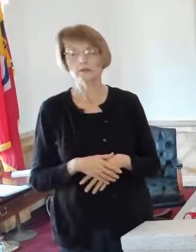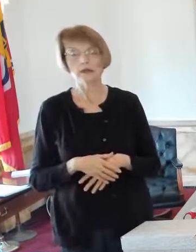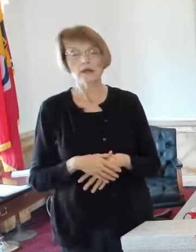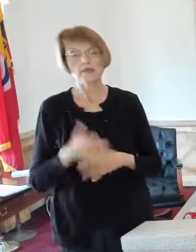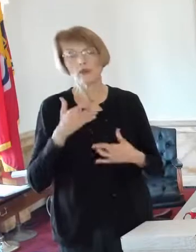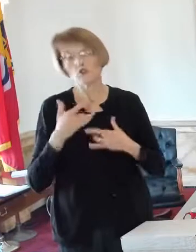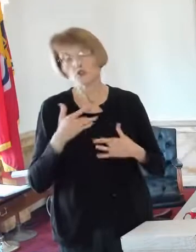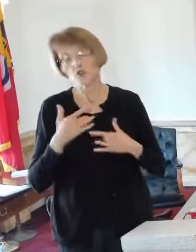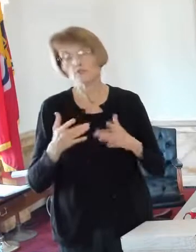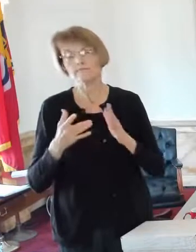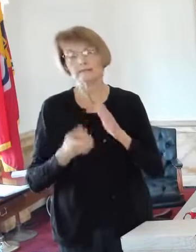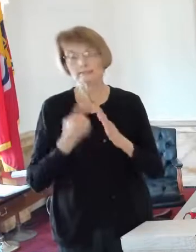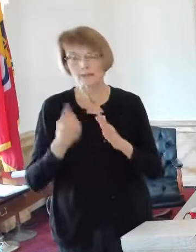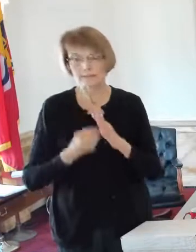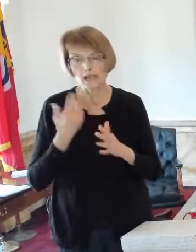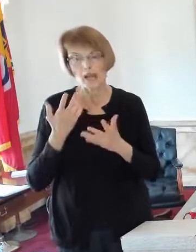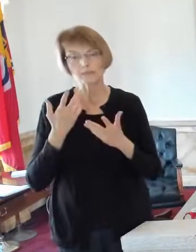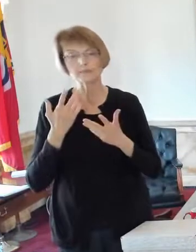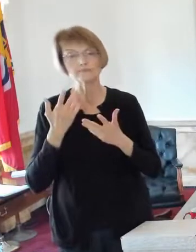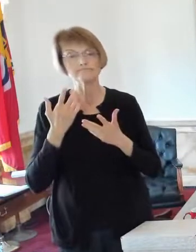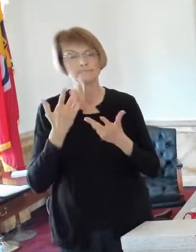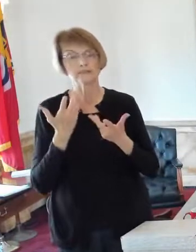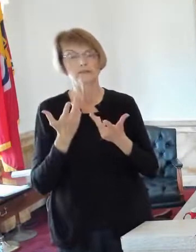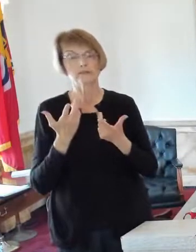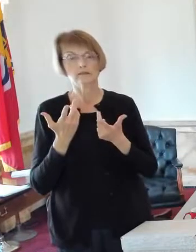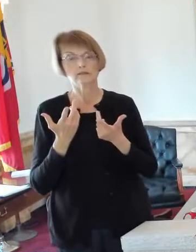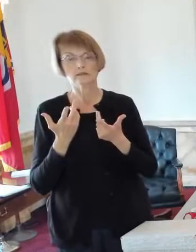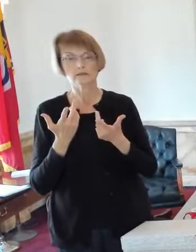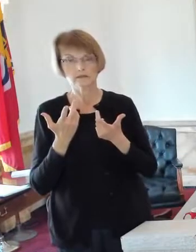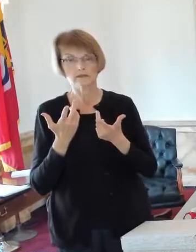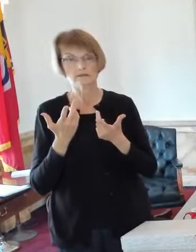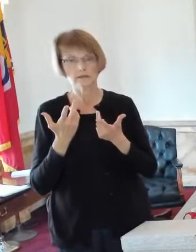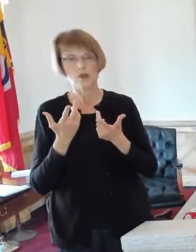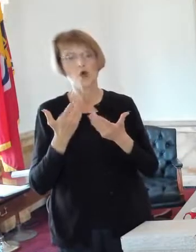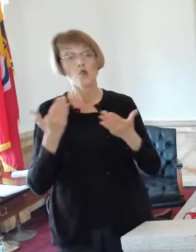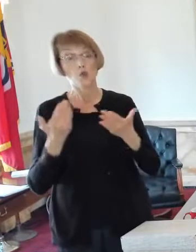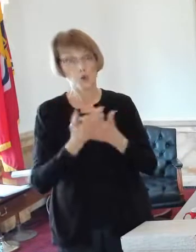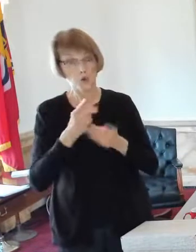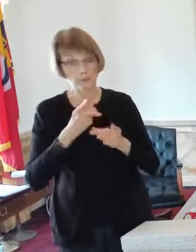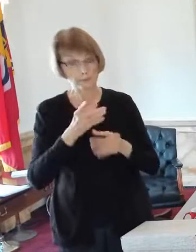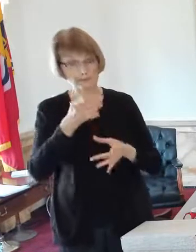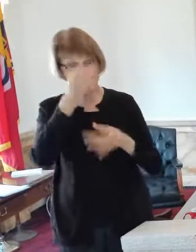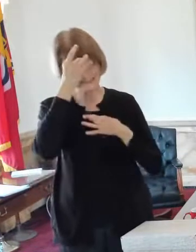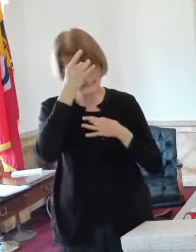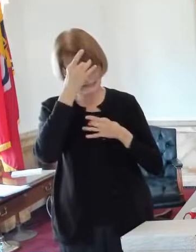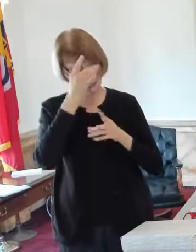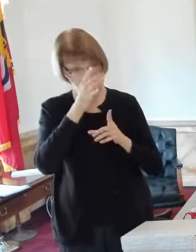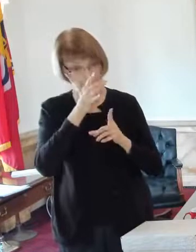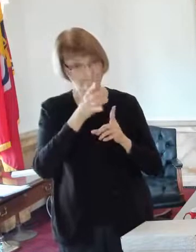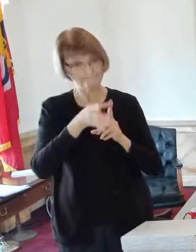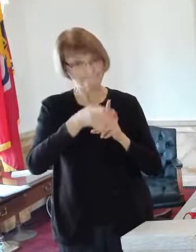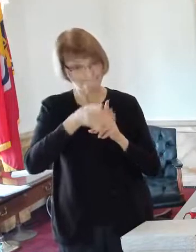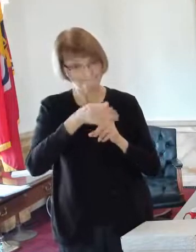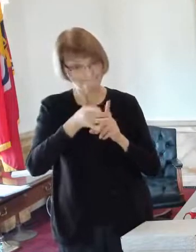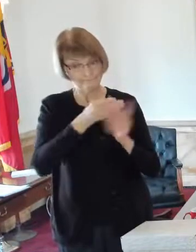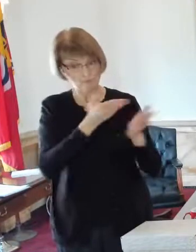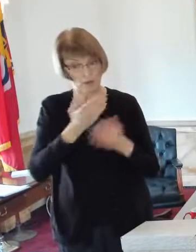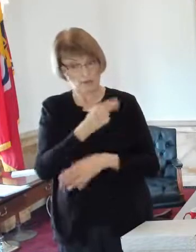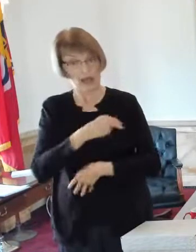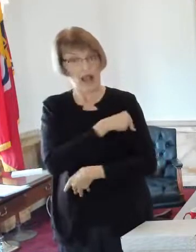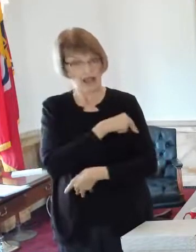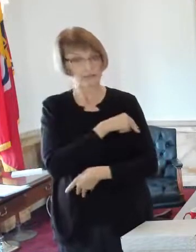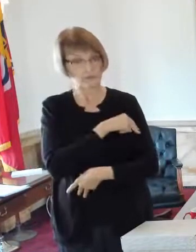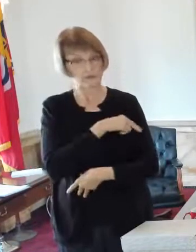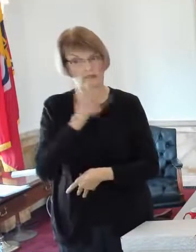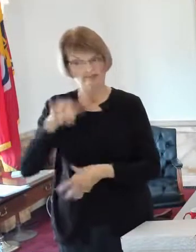hospitalizations do lag a week or so from the number of new cases, and as you know, we are seeing some